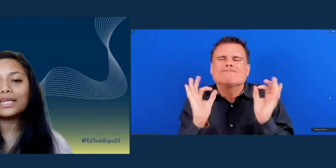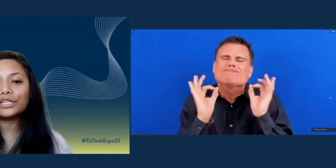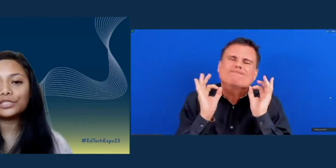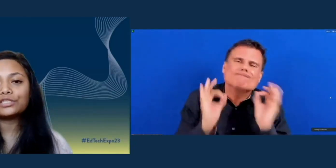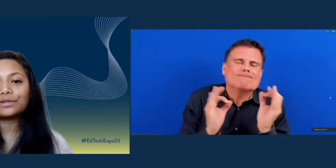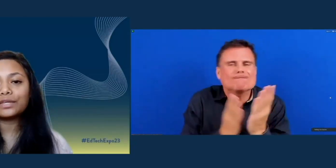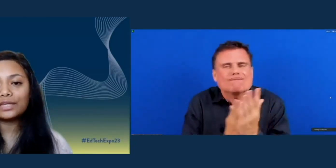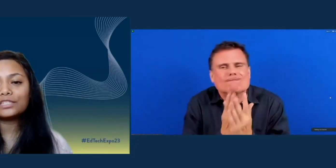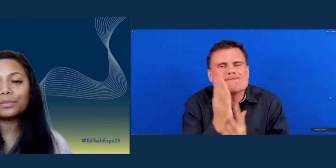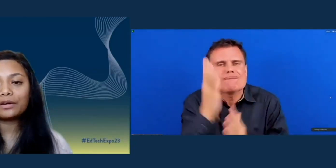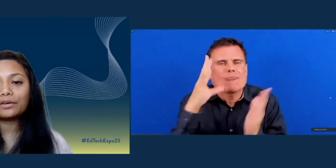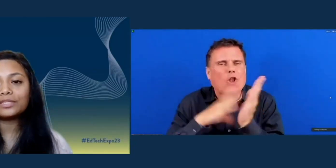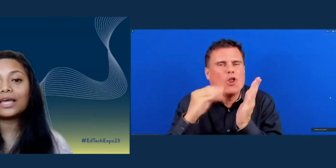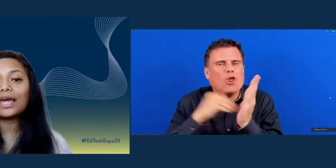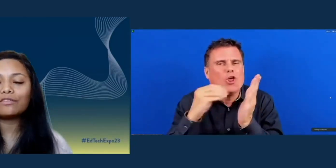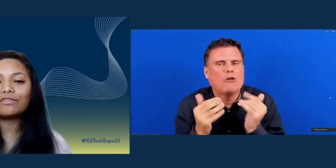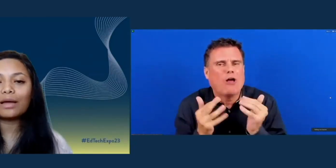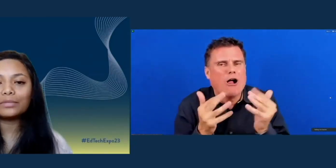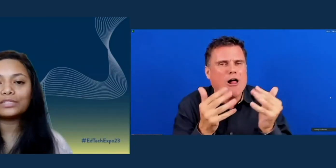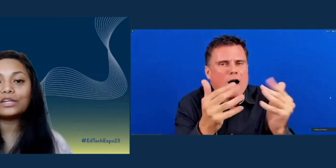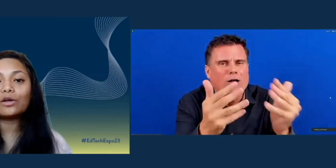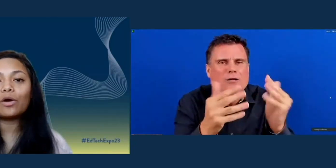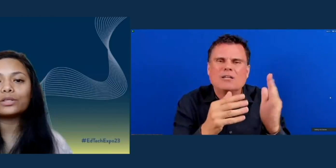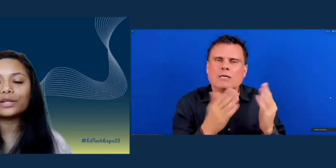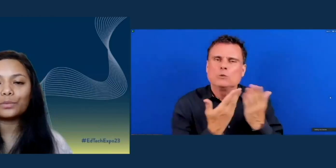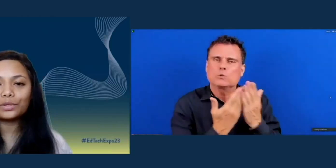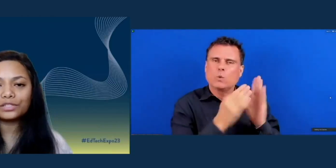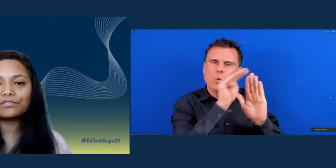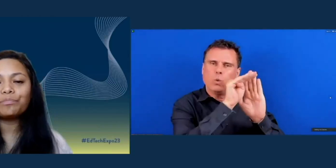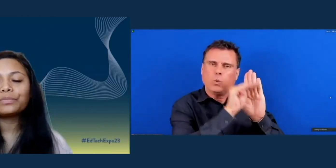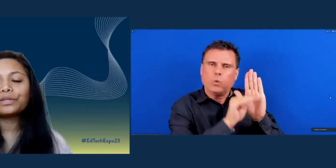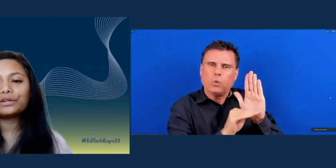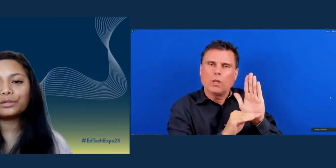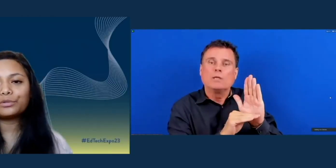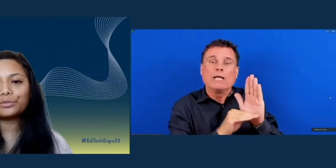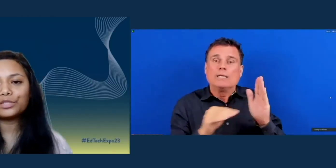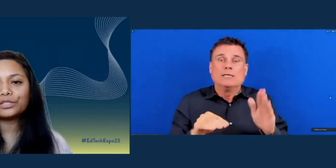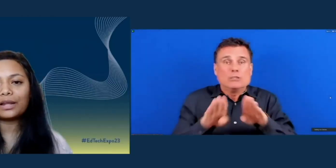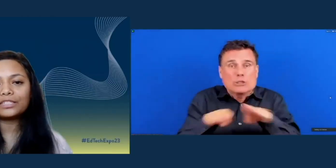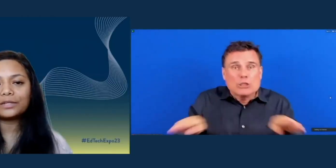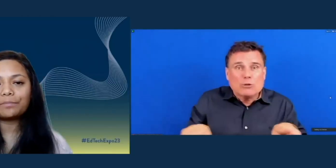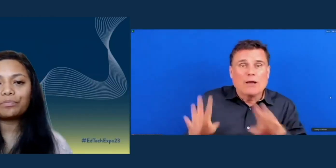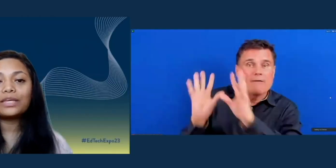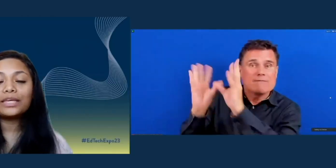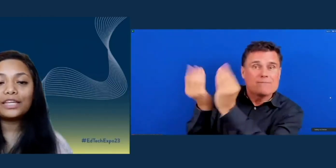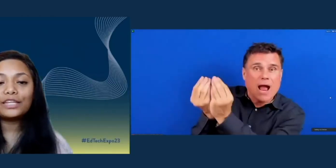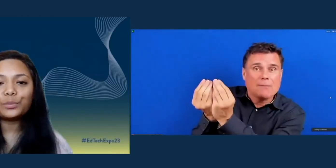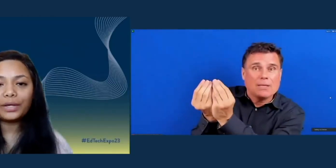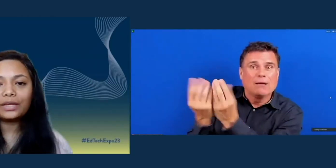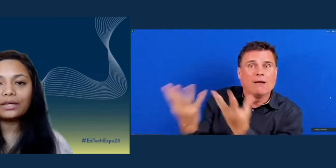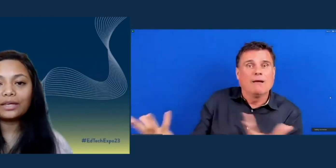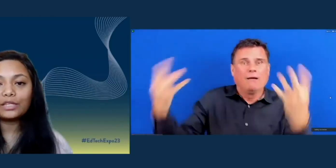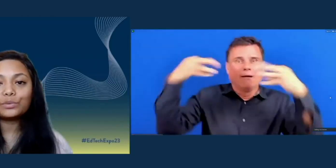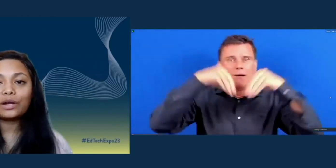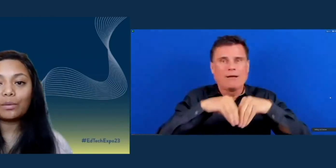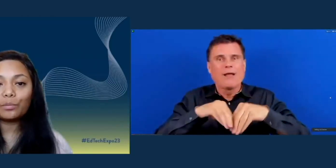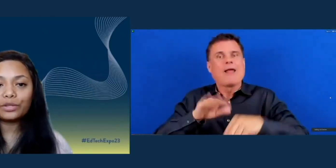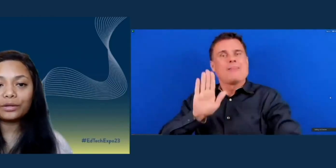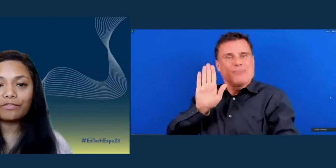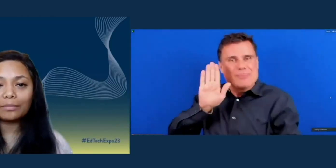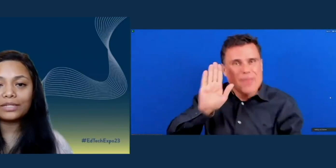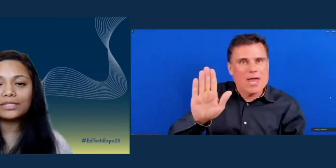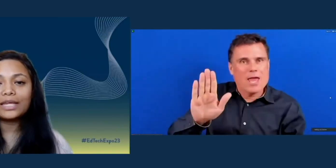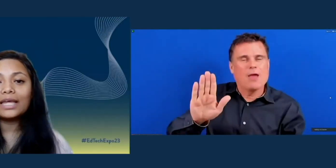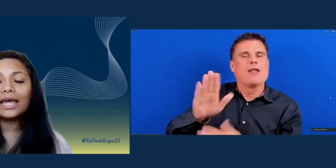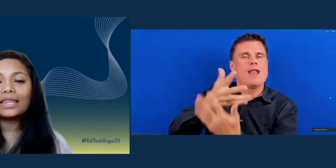weekly sessions for kids, parents, and their families in all 10 wards of Kirtipur municipality. Each week, kids would come with